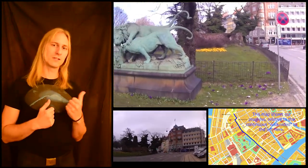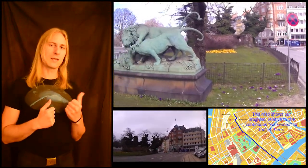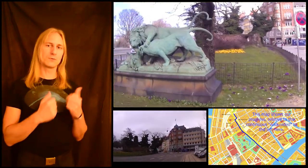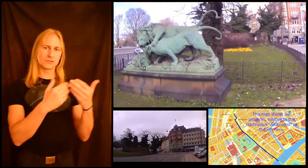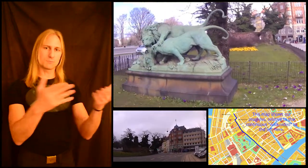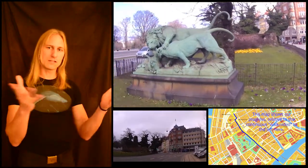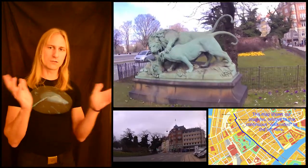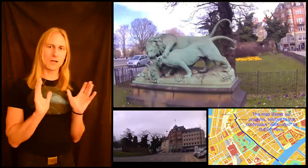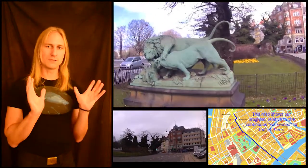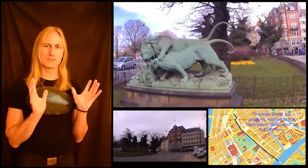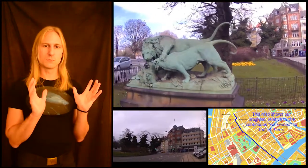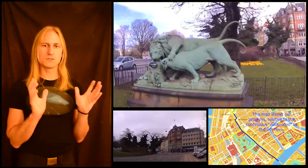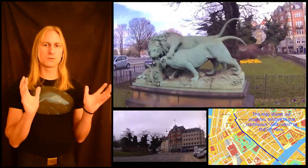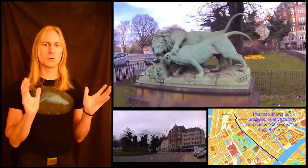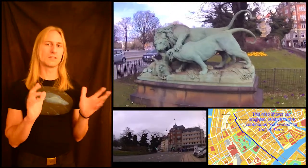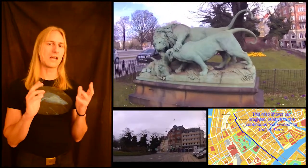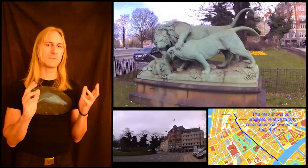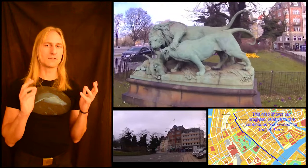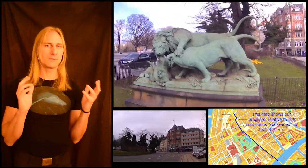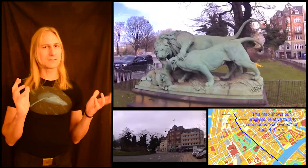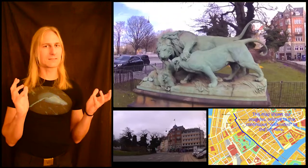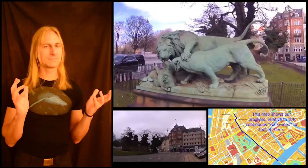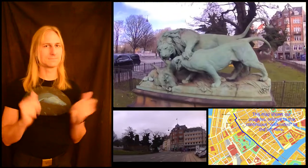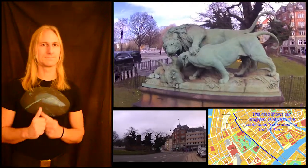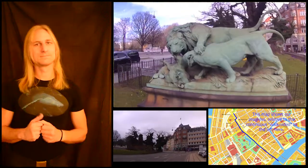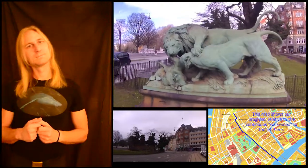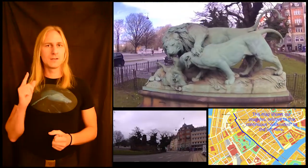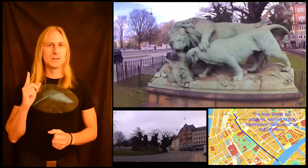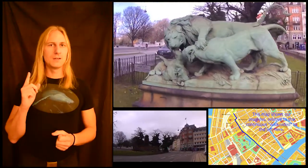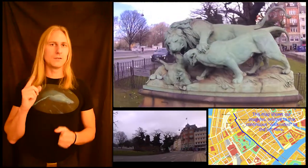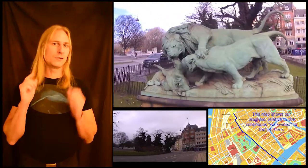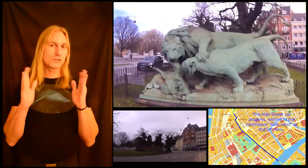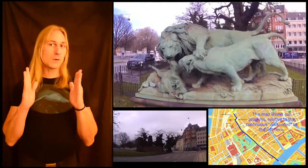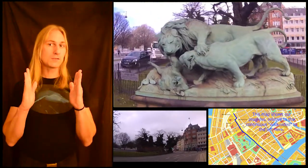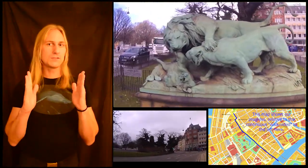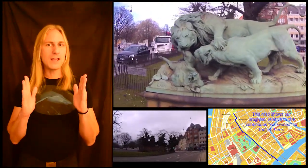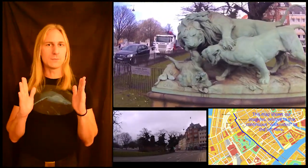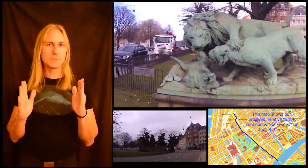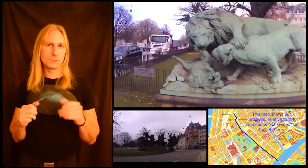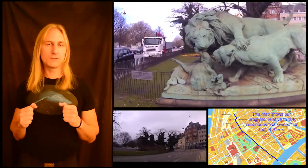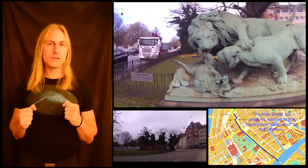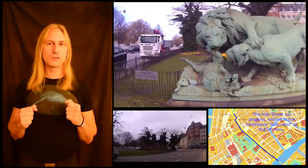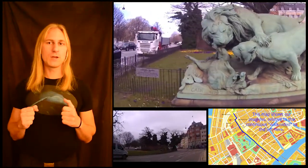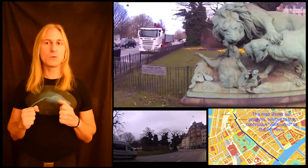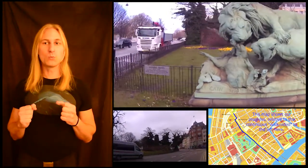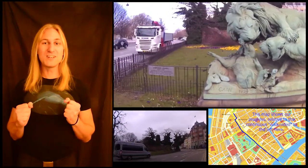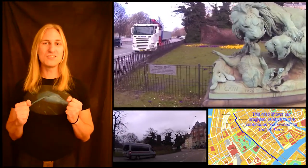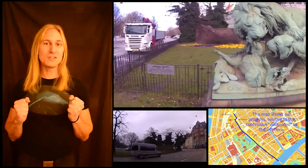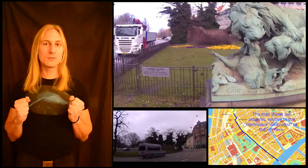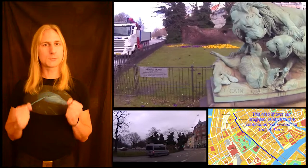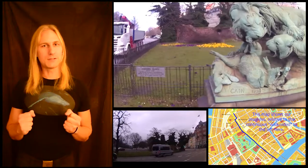also giving name to the space around it, which is called Jarmers Plads. The tower's name refers to